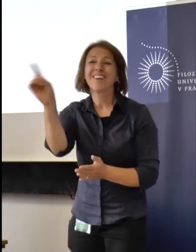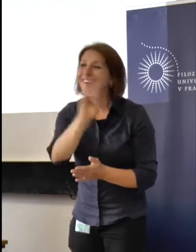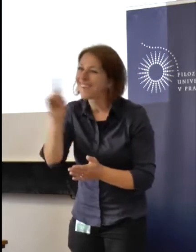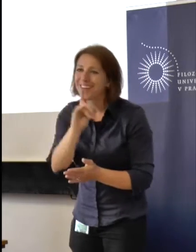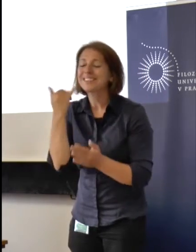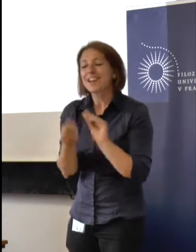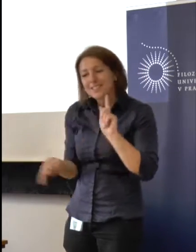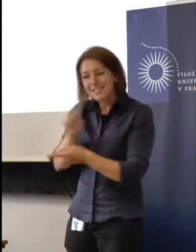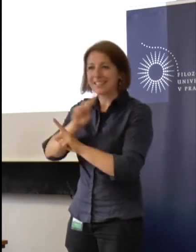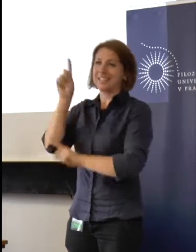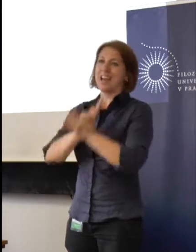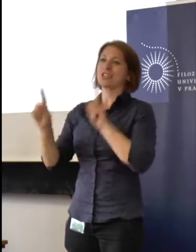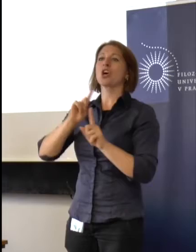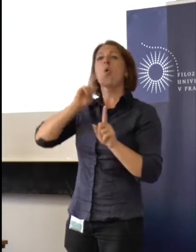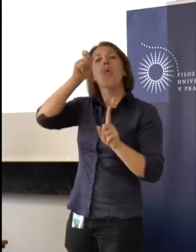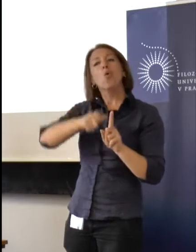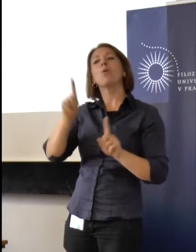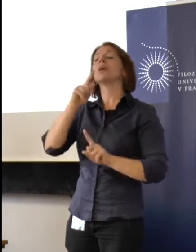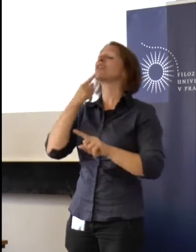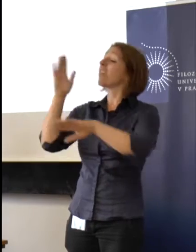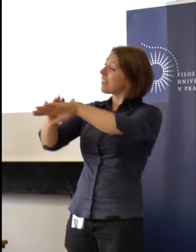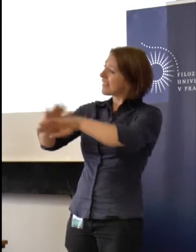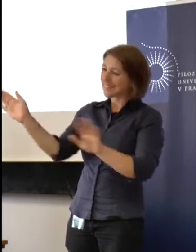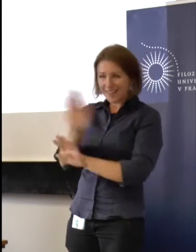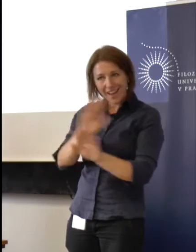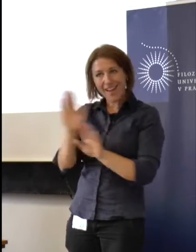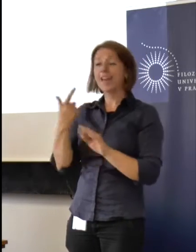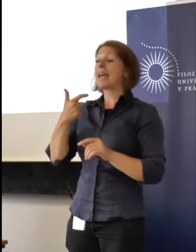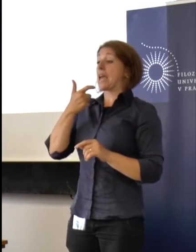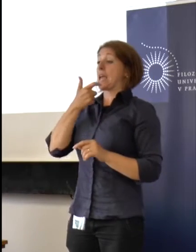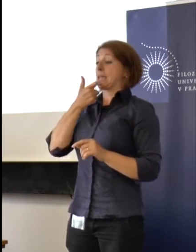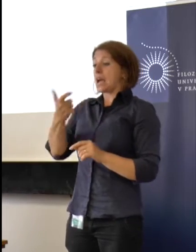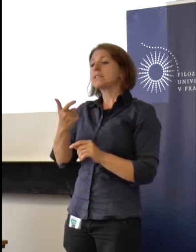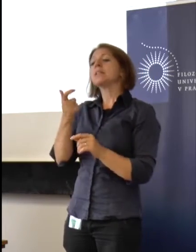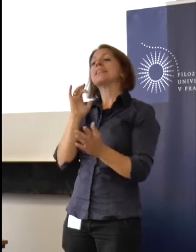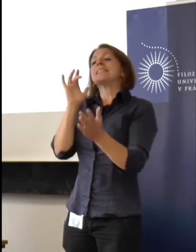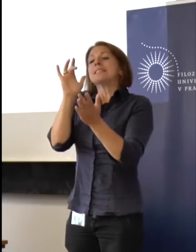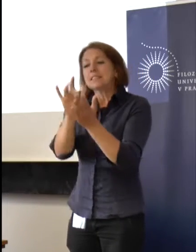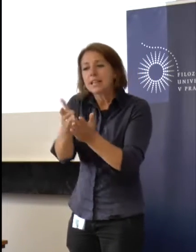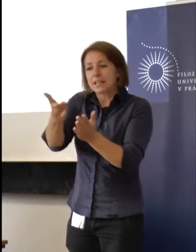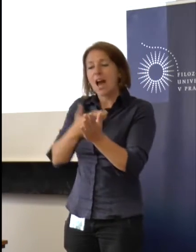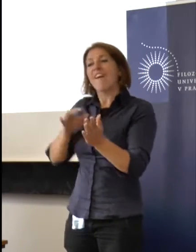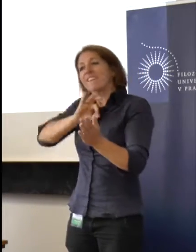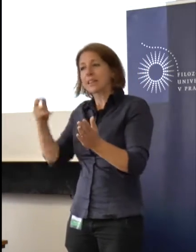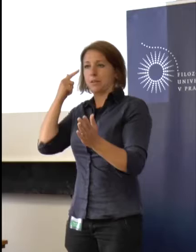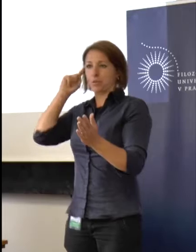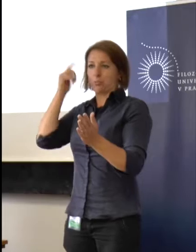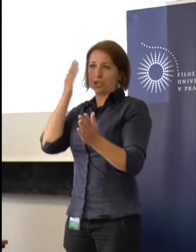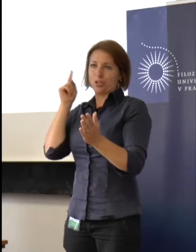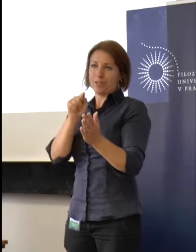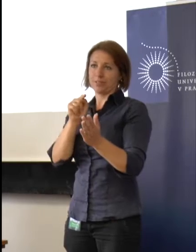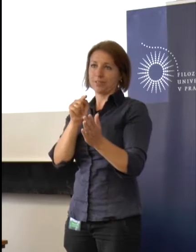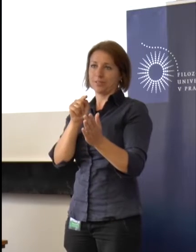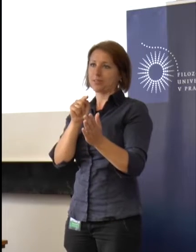and Humboldt is saying this explicitly after Leibniz and so on and so forth. So language creates thought. And now we're going